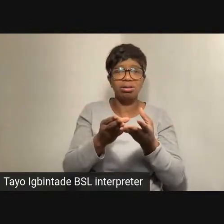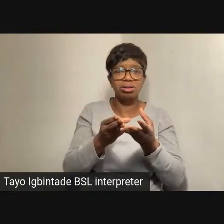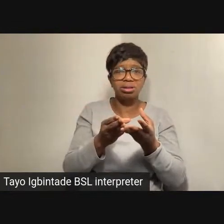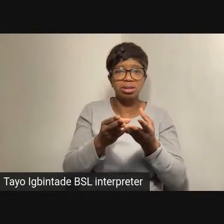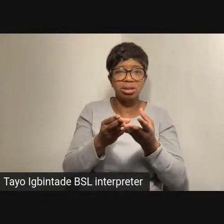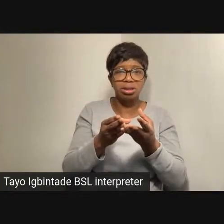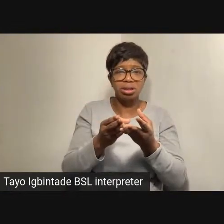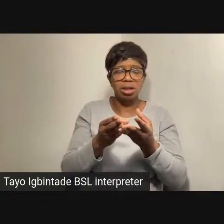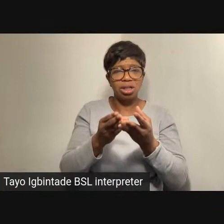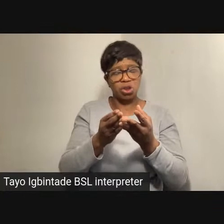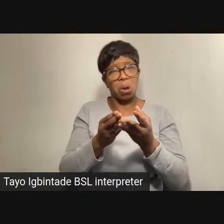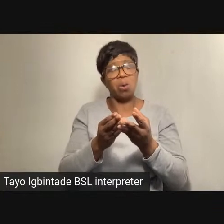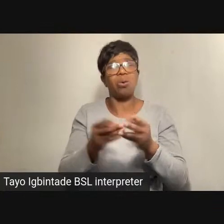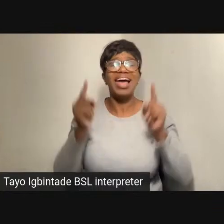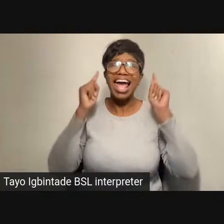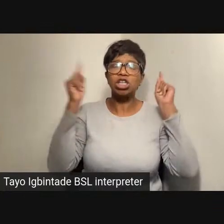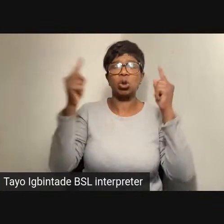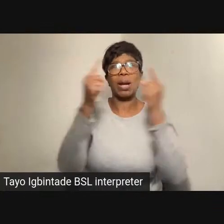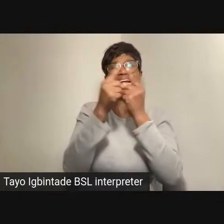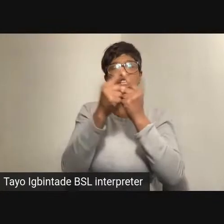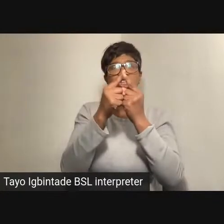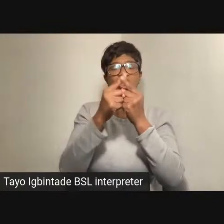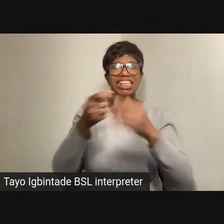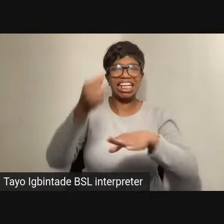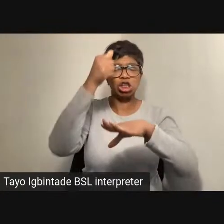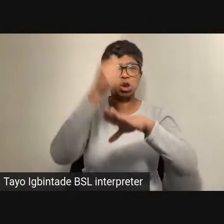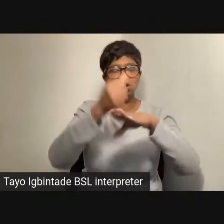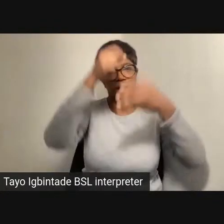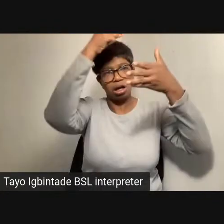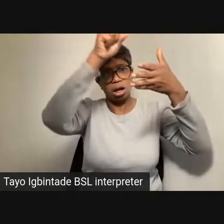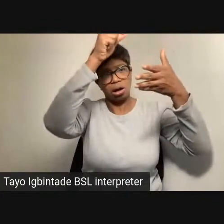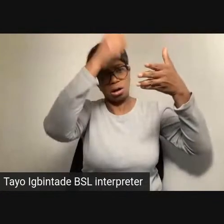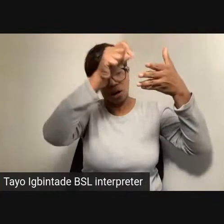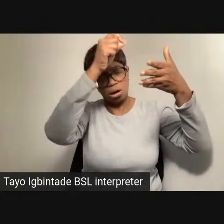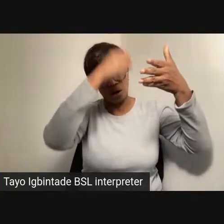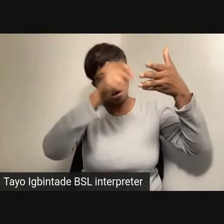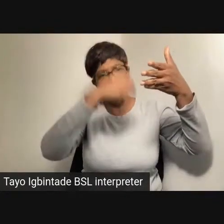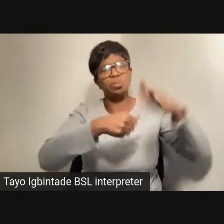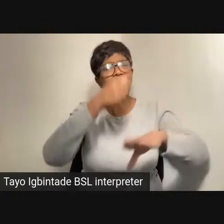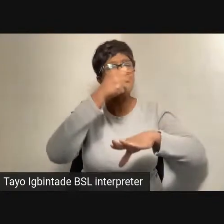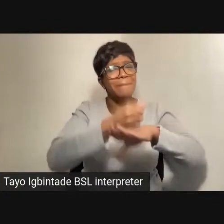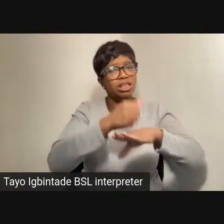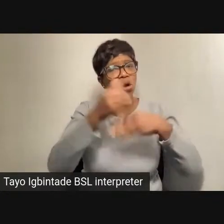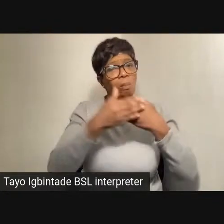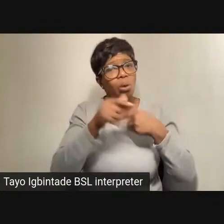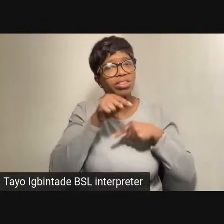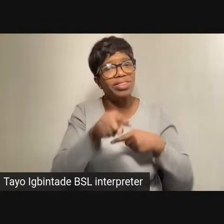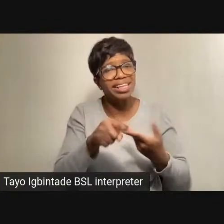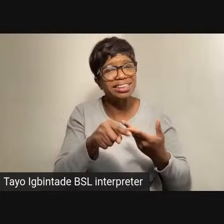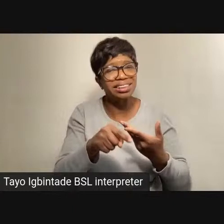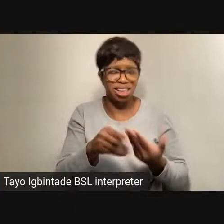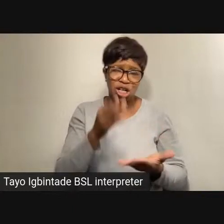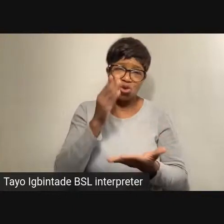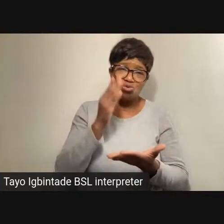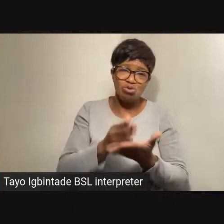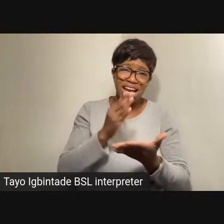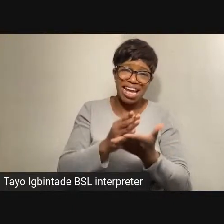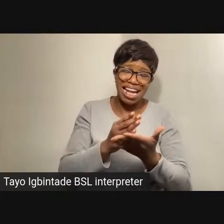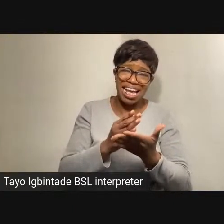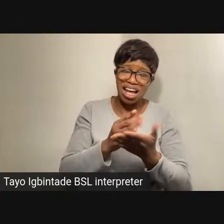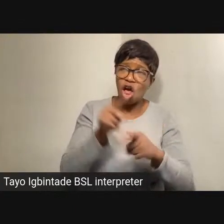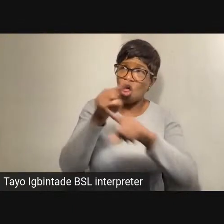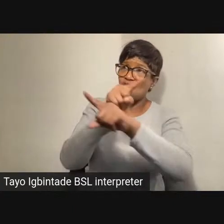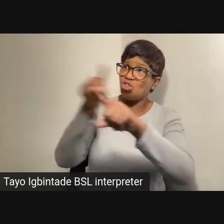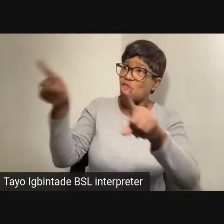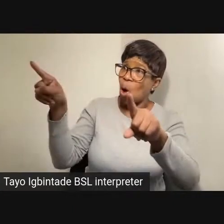education institutions should be based on more than this. Rather, we must look to those whose insecurities